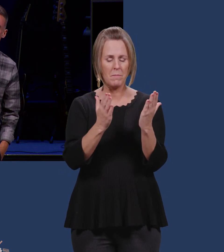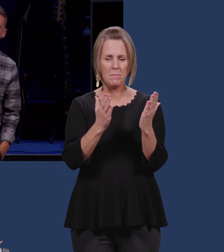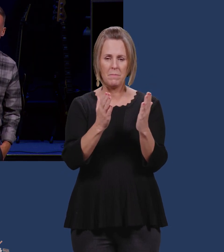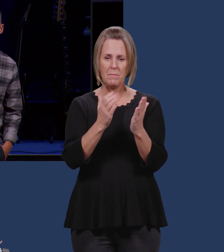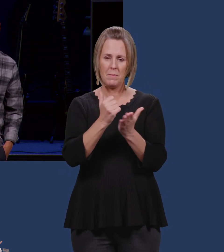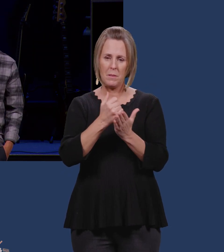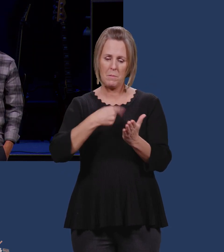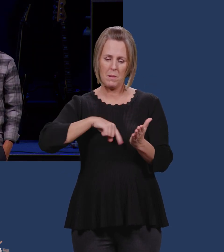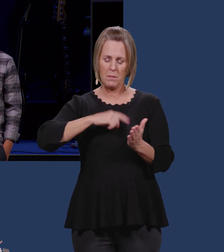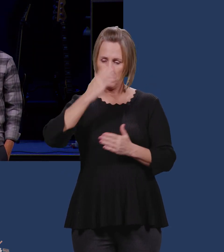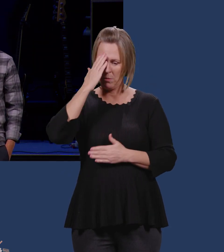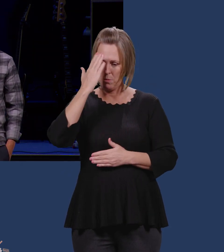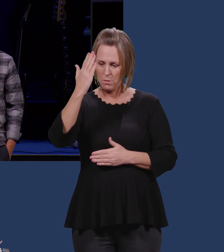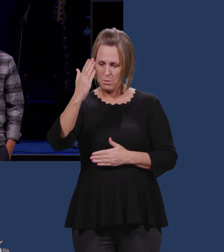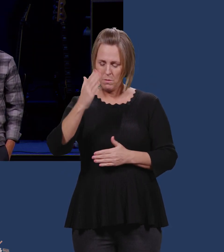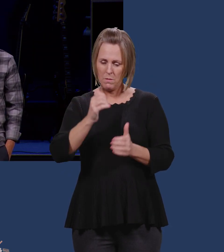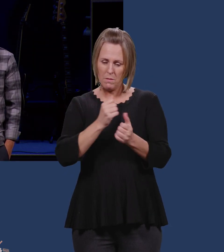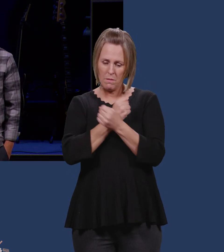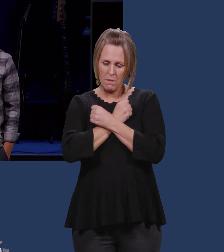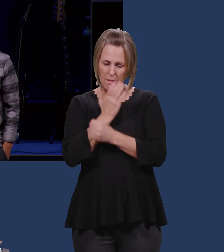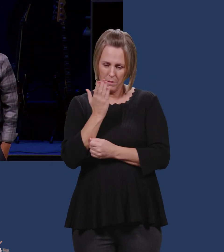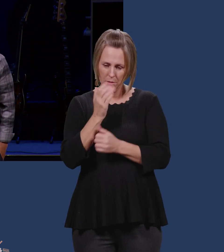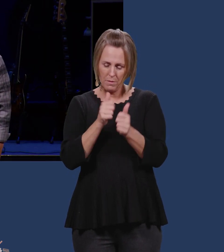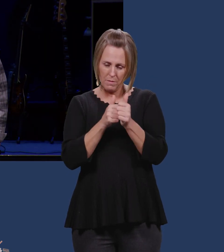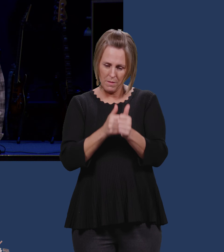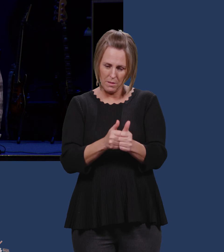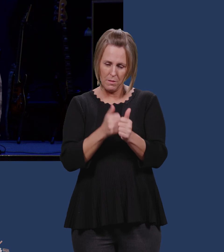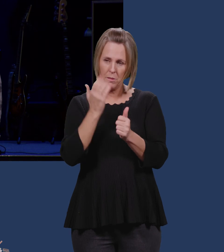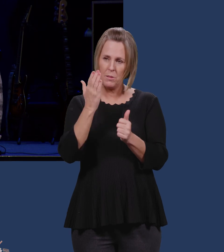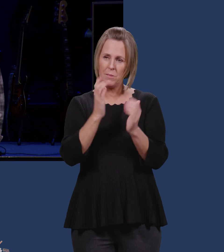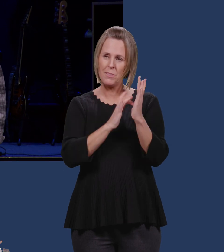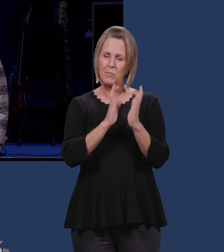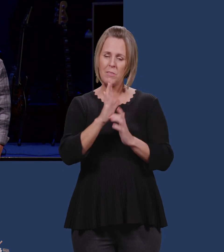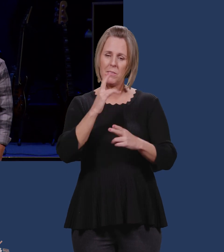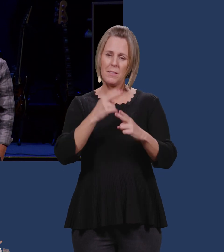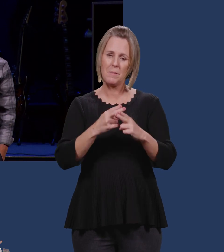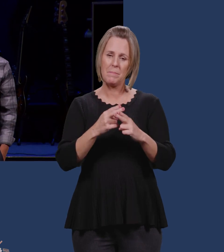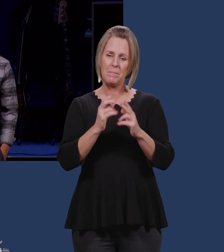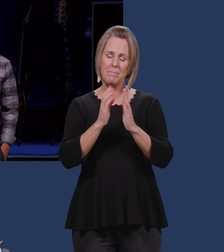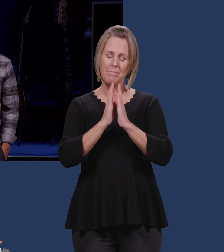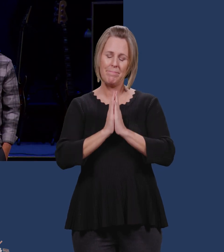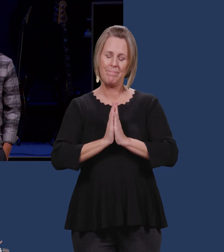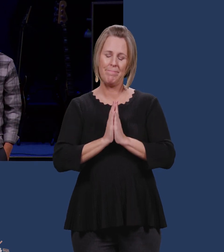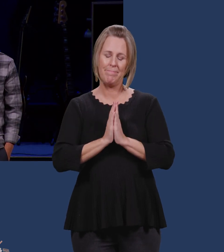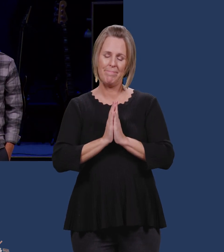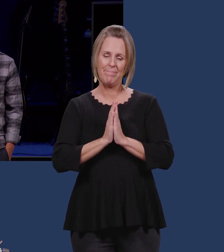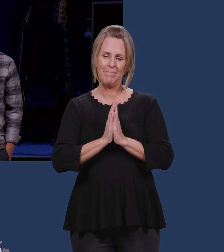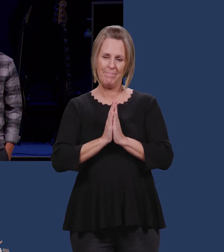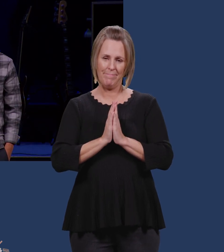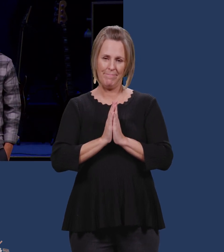you and follow you. It's in Jesus' name we pray. Amen.